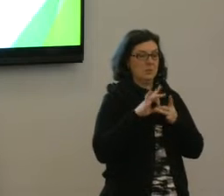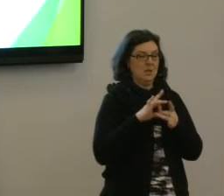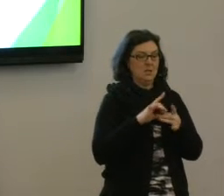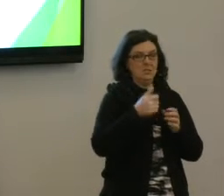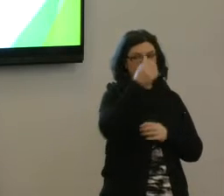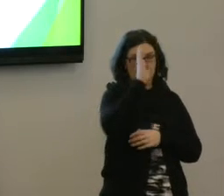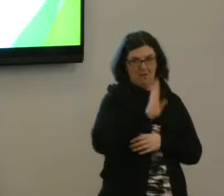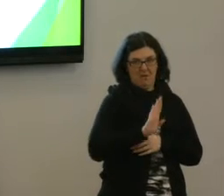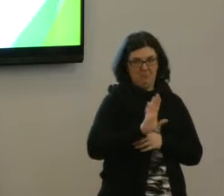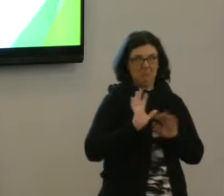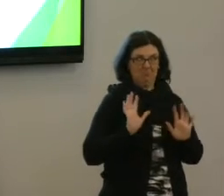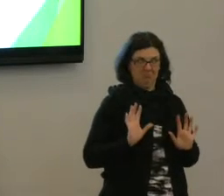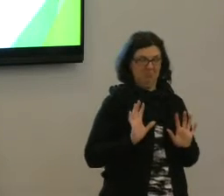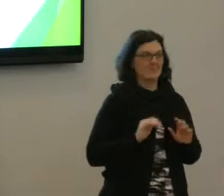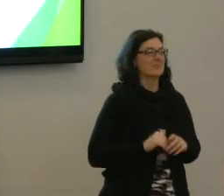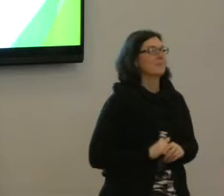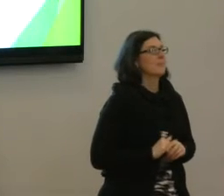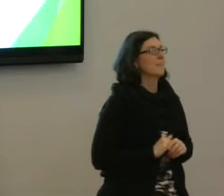God.